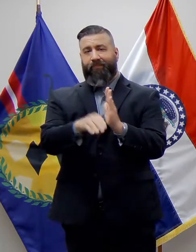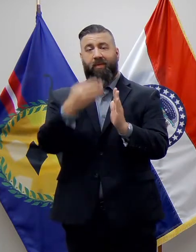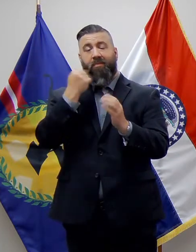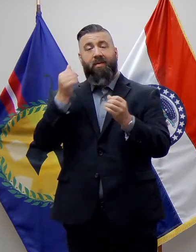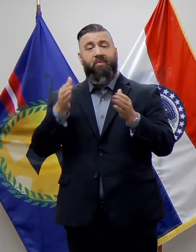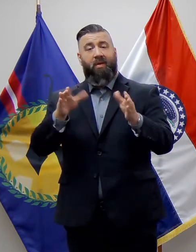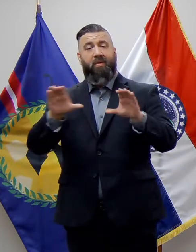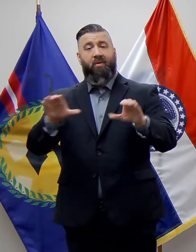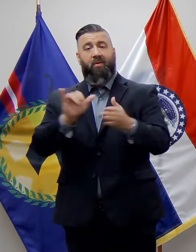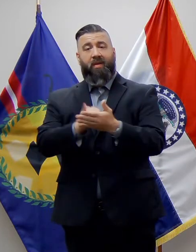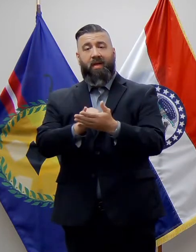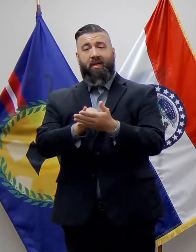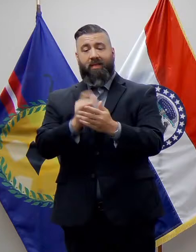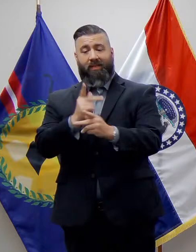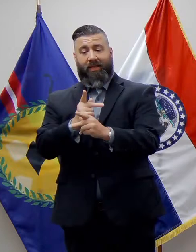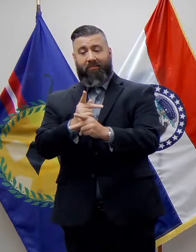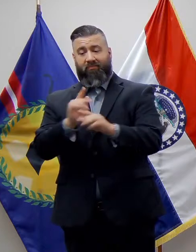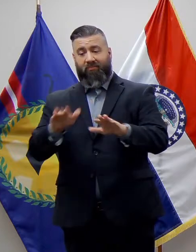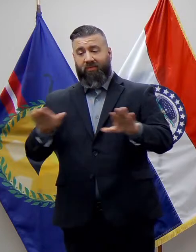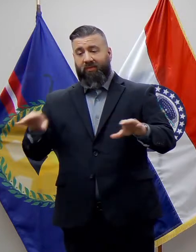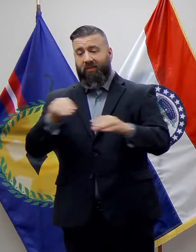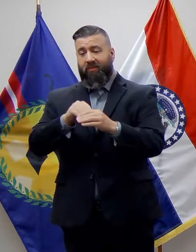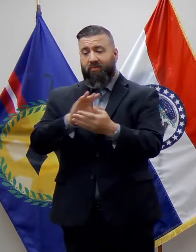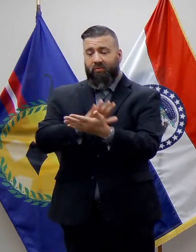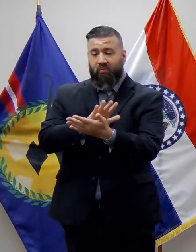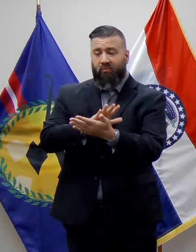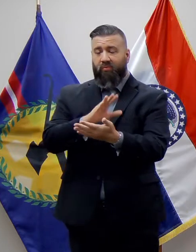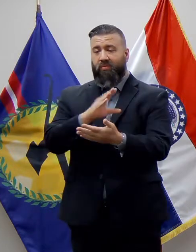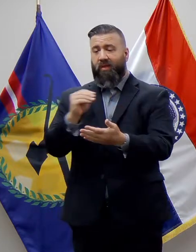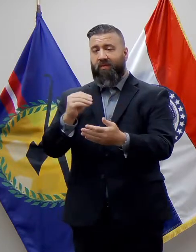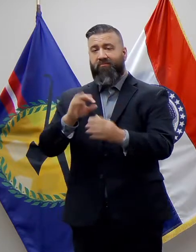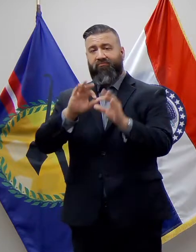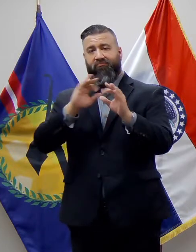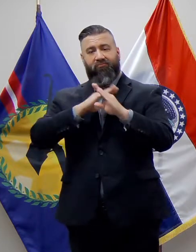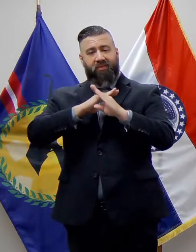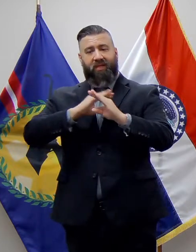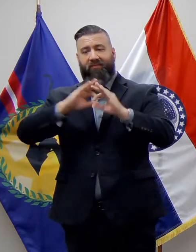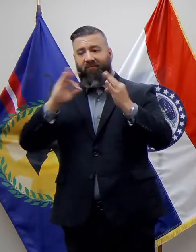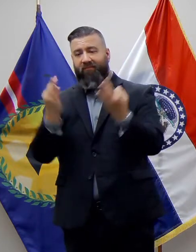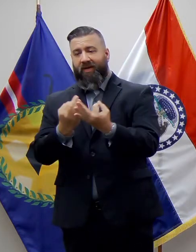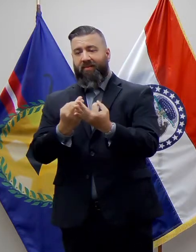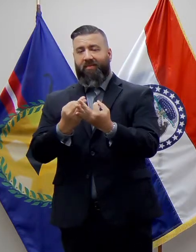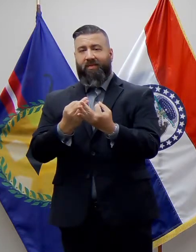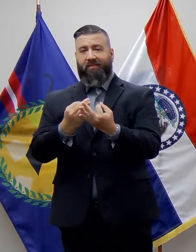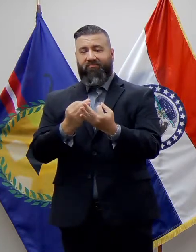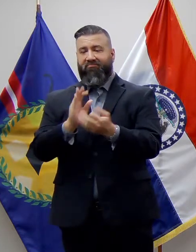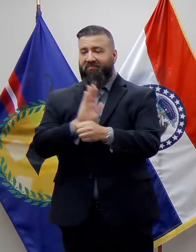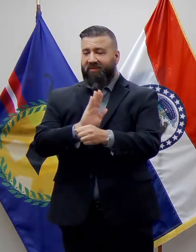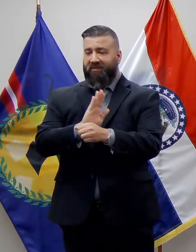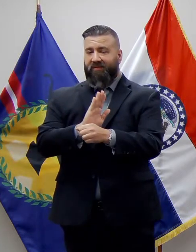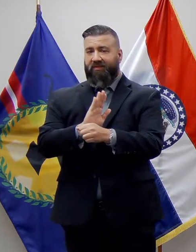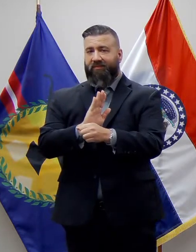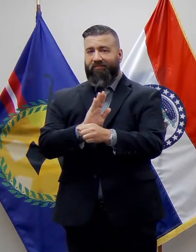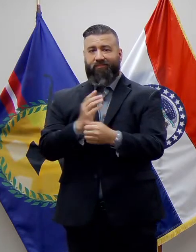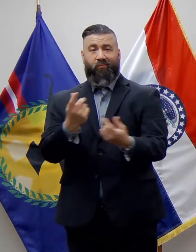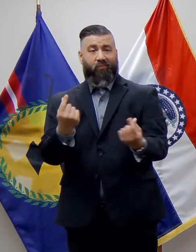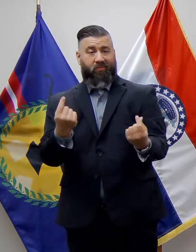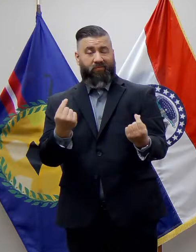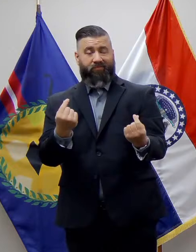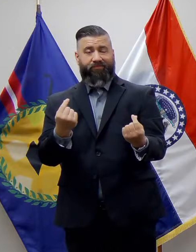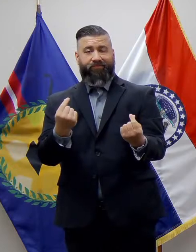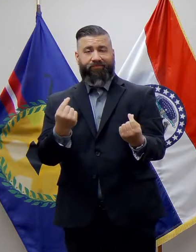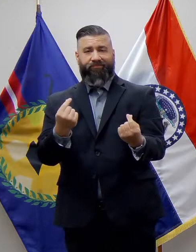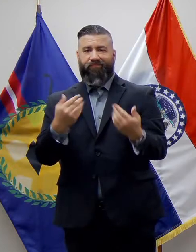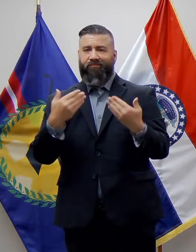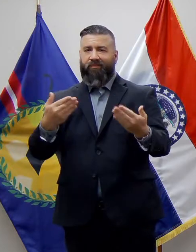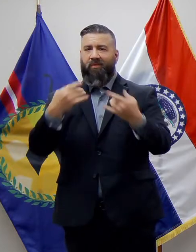school and to keep our family members healthy, to protect businesses, employees, and their patrons, is to keep masks on, folks, for a